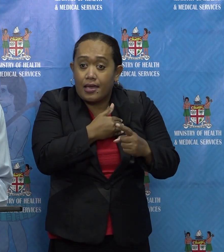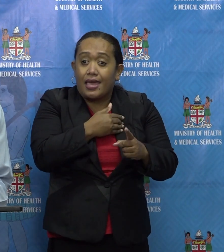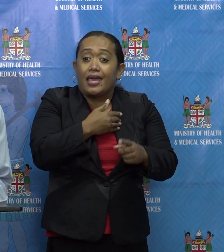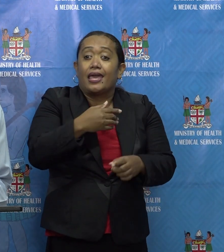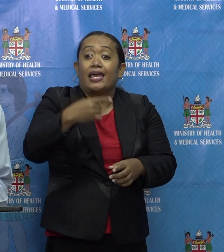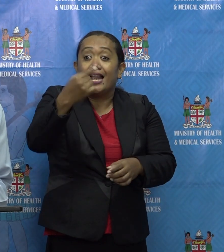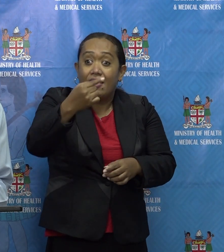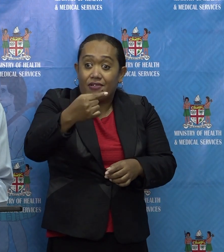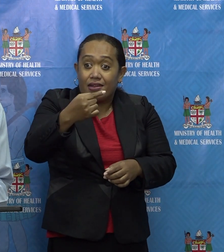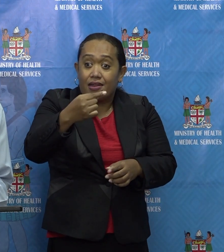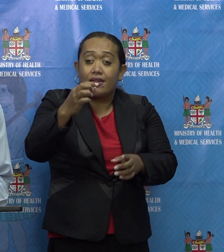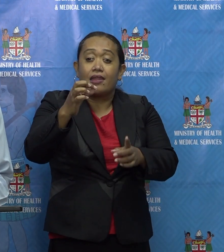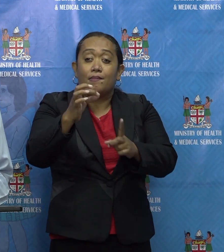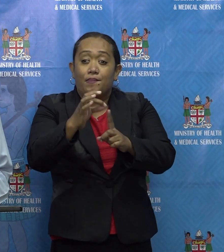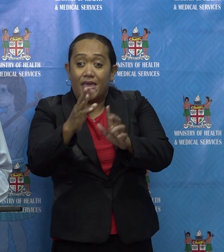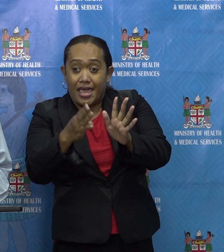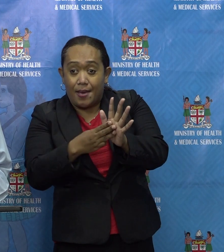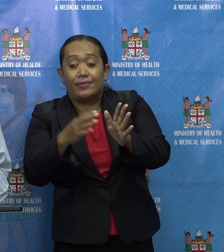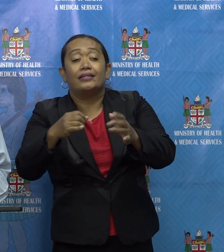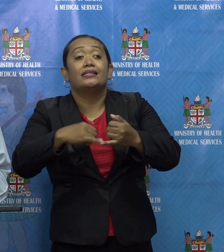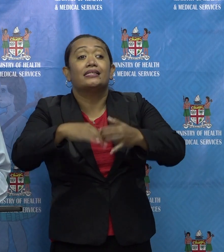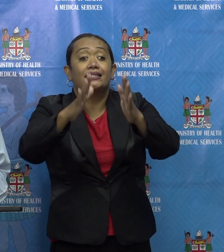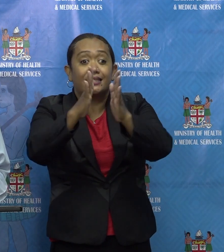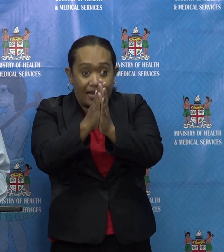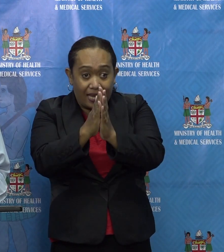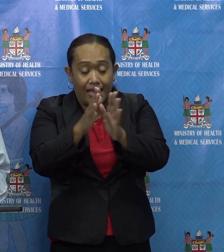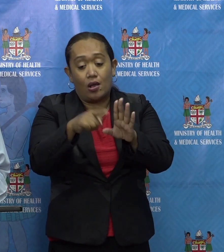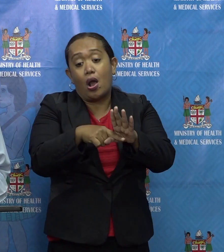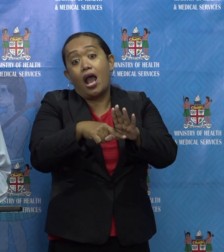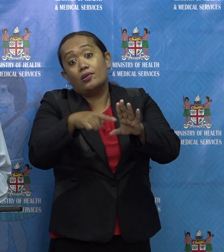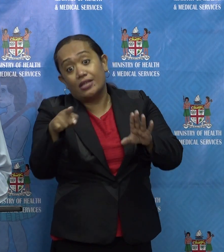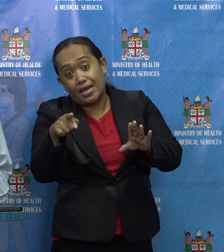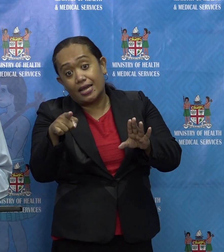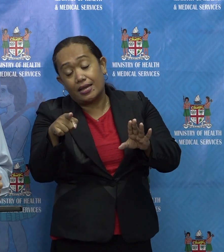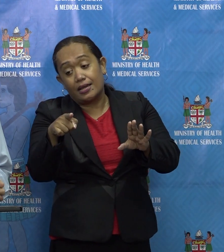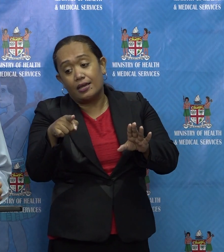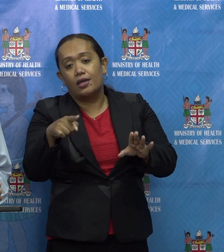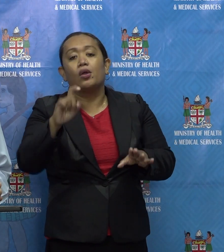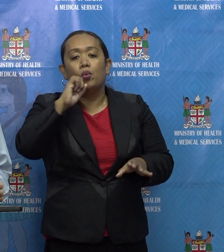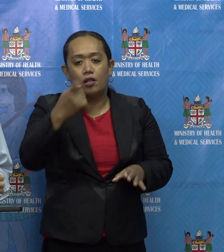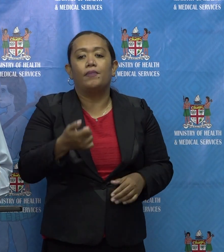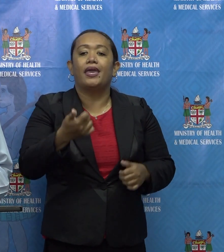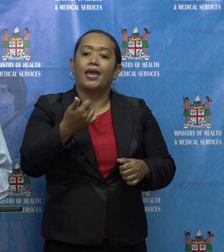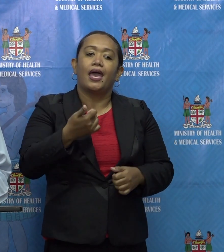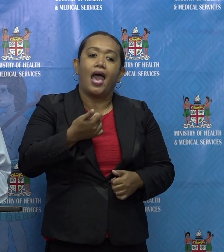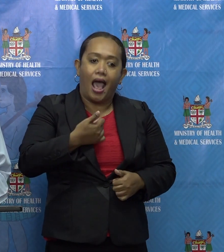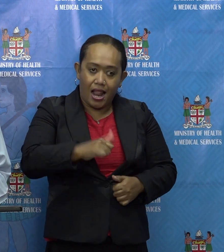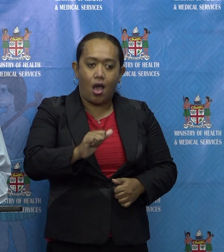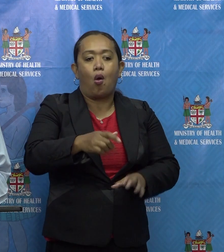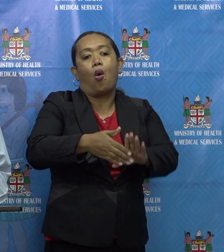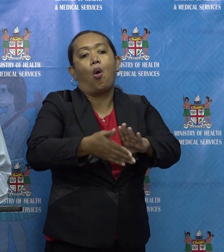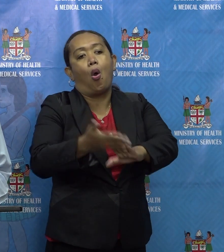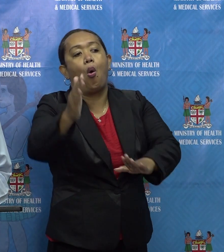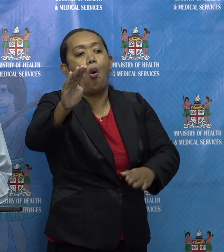those on Viti Levu who are currently outside of the containment area they live in will be allowed to return to their homes.